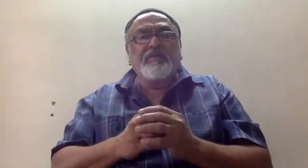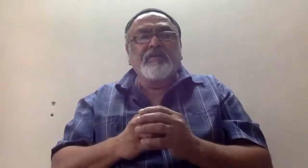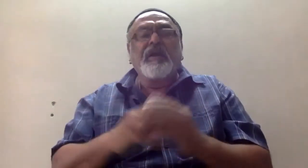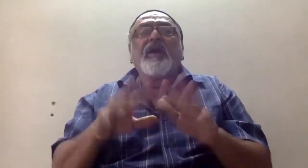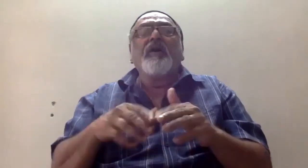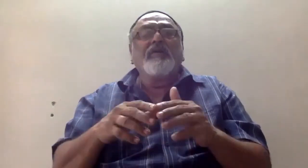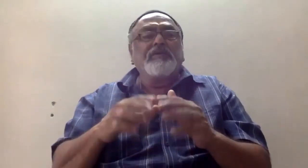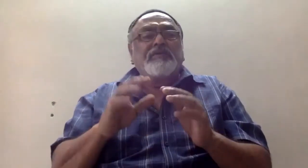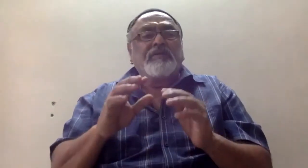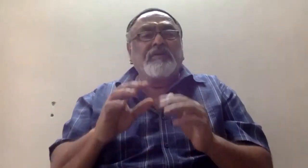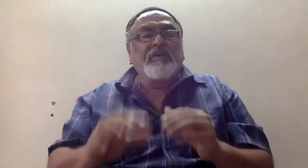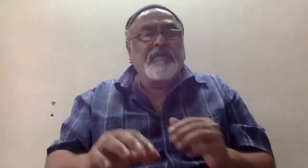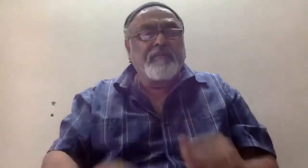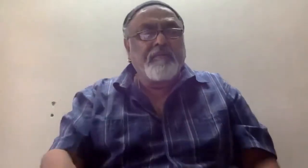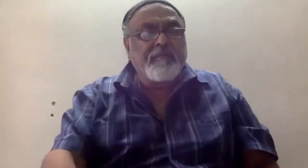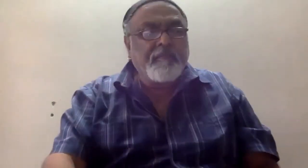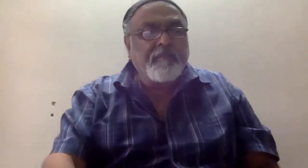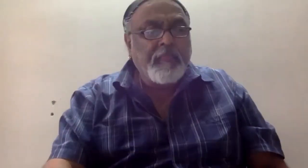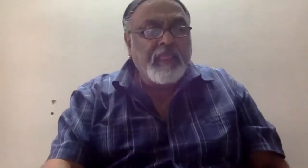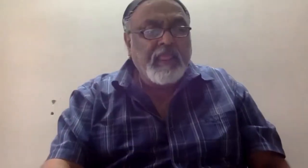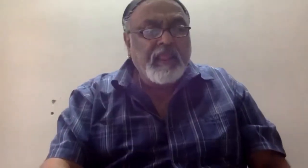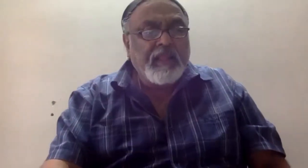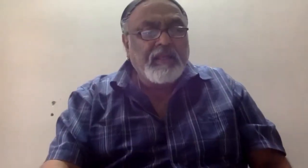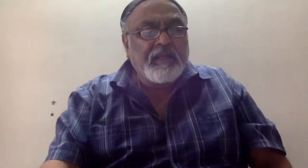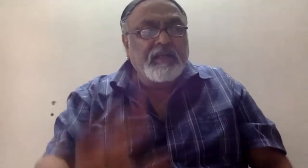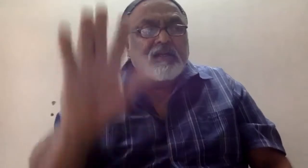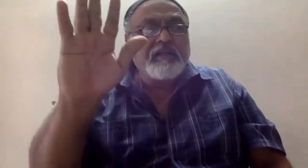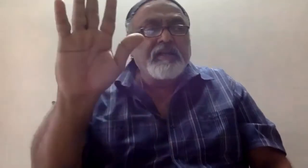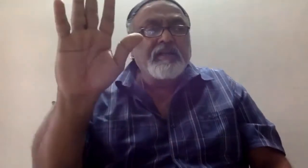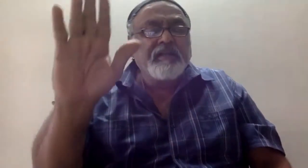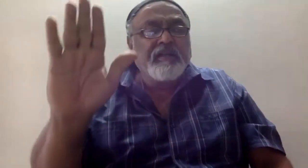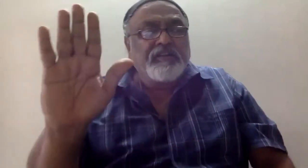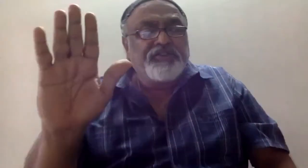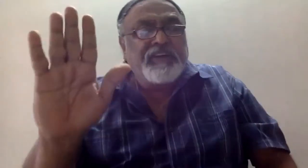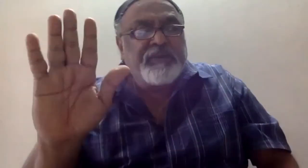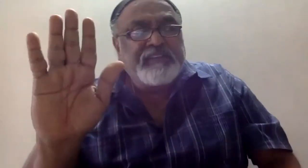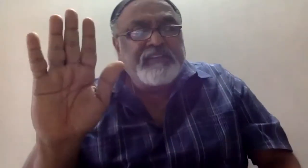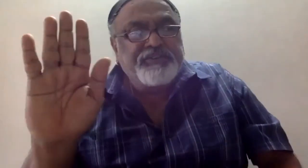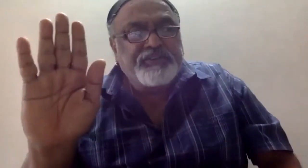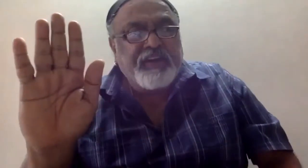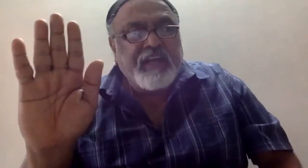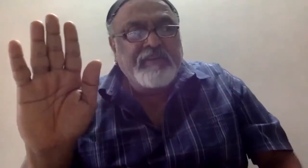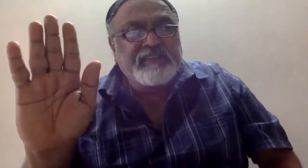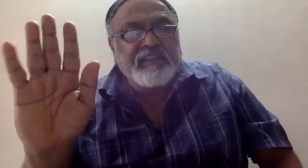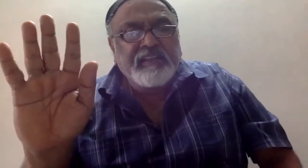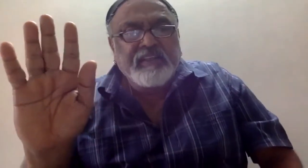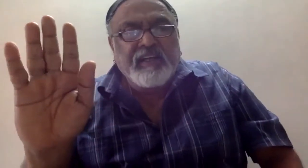day? Or is the judgment available to me? Is it accessible? Subhash, one second, I'm so sorry, I missed Please.